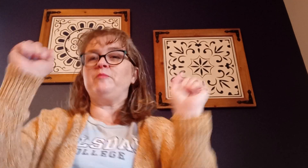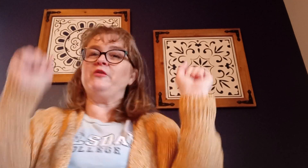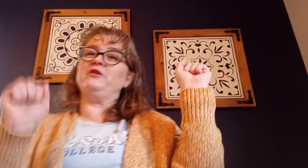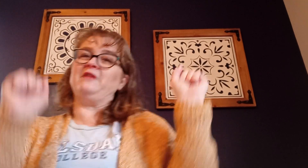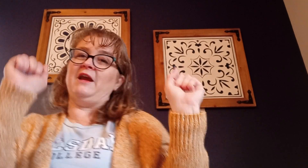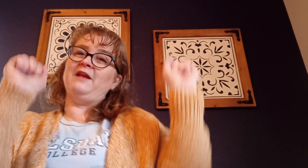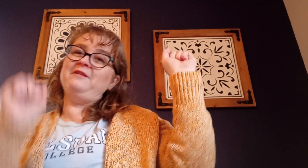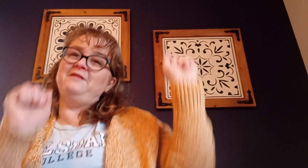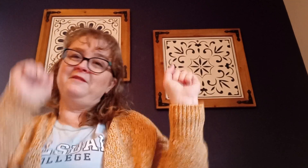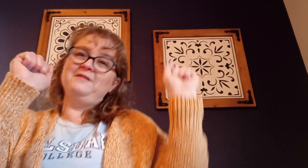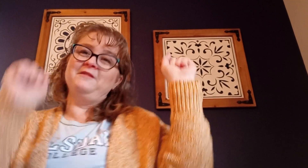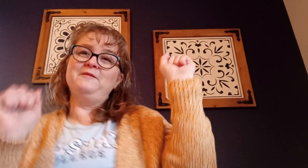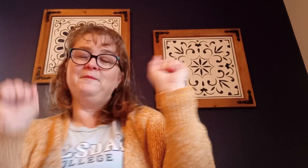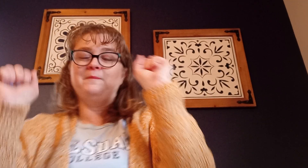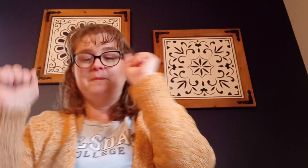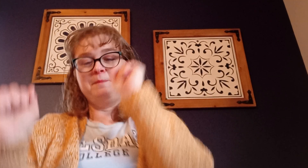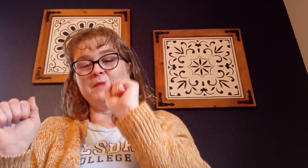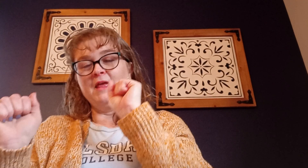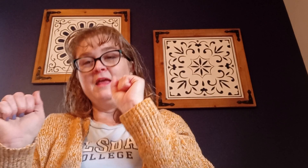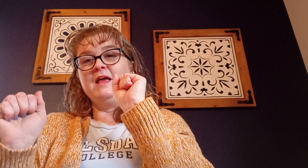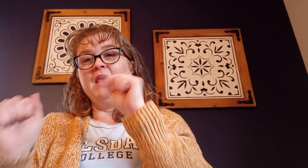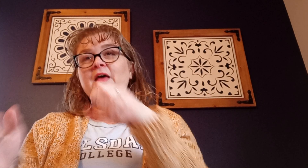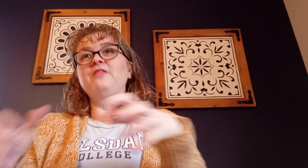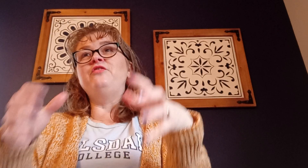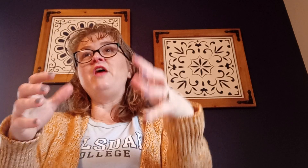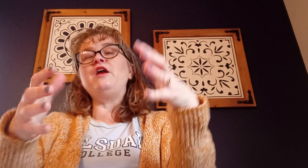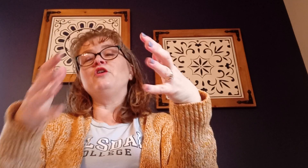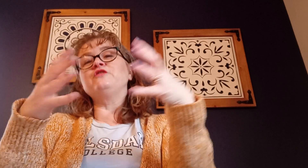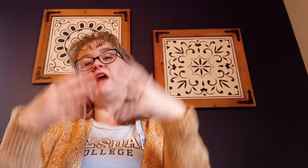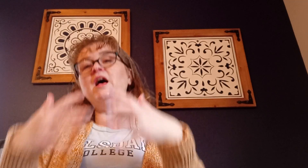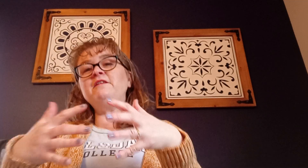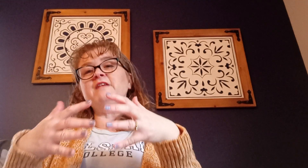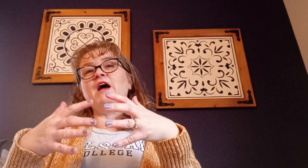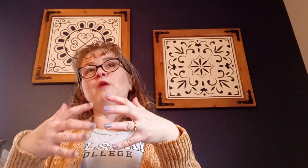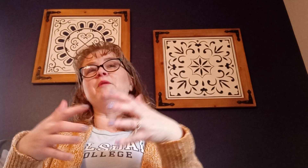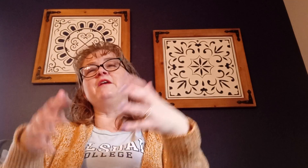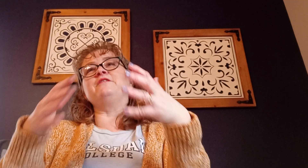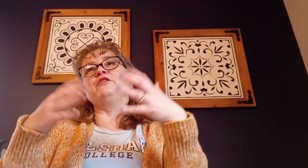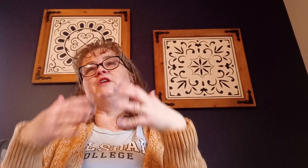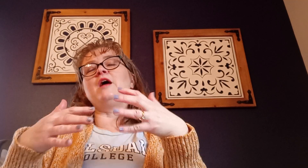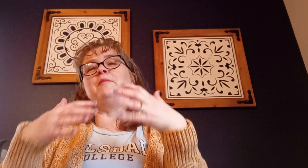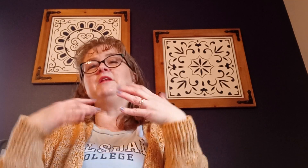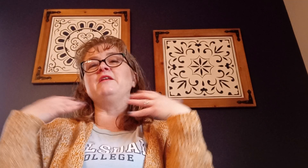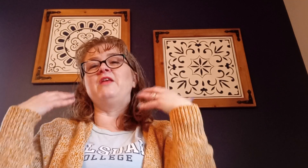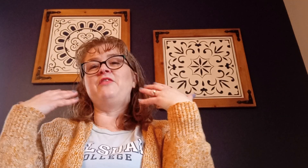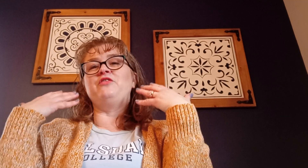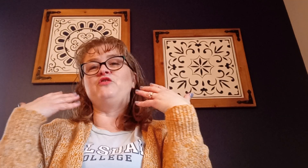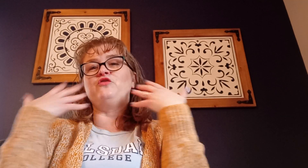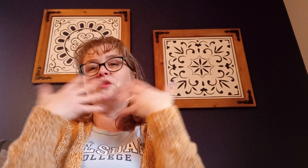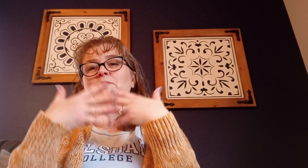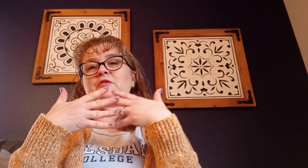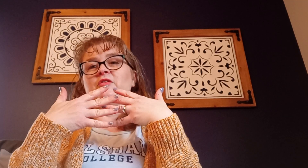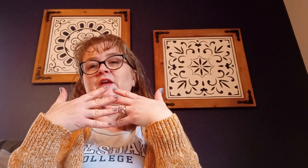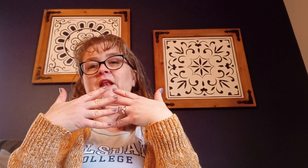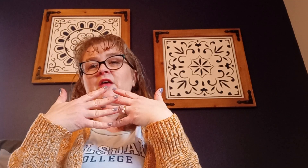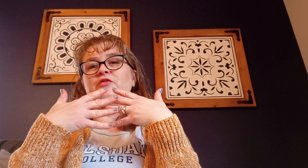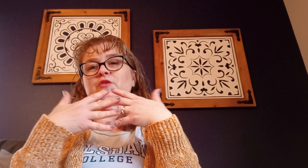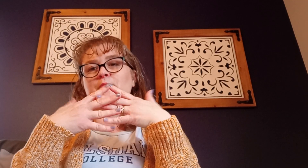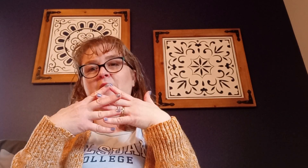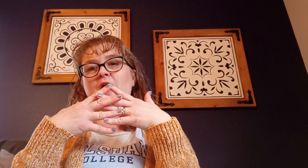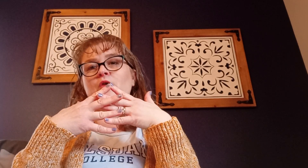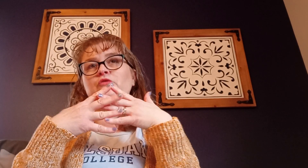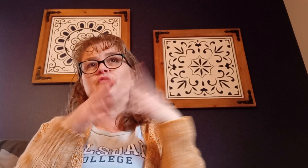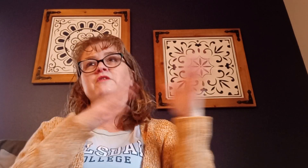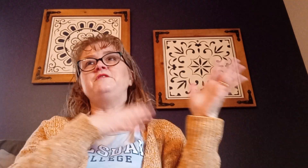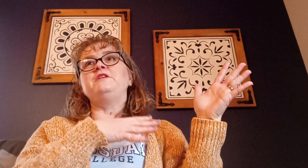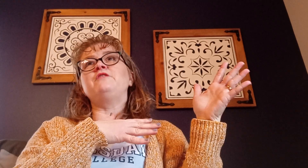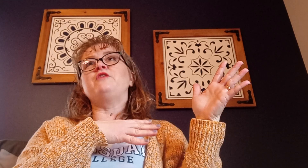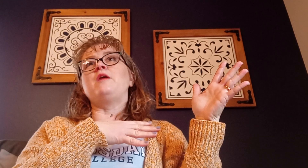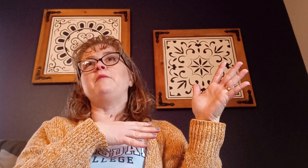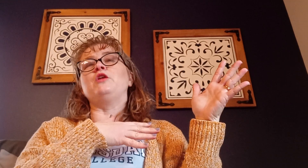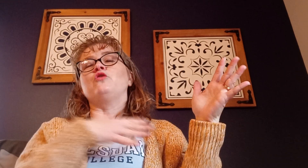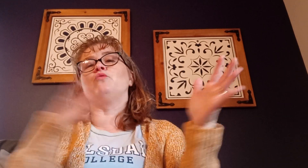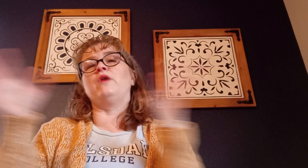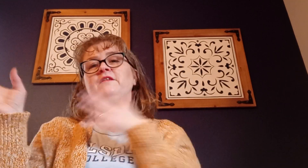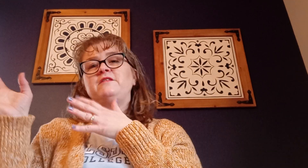little dance, they are docile because they're coming to let the shrimp clean out their mouth. So instead of coming